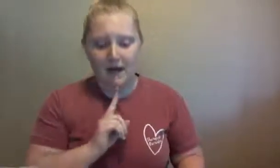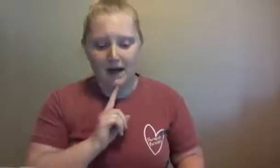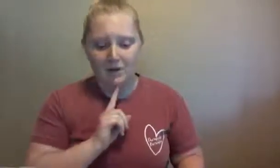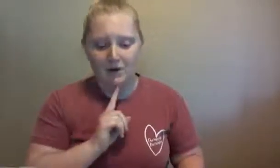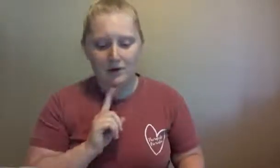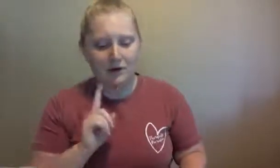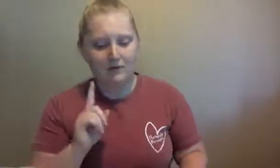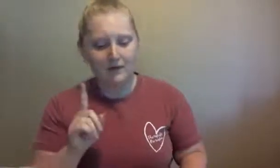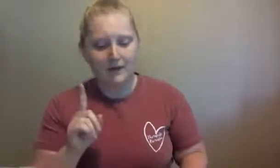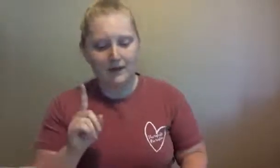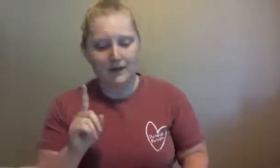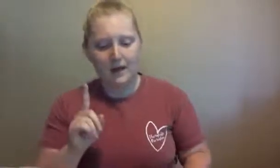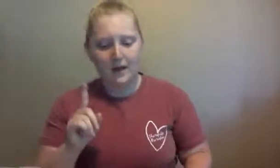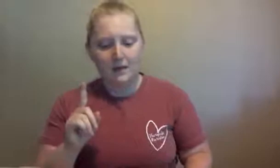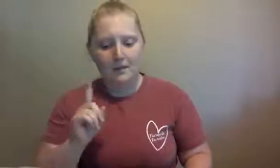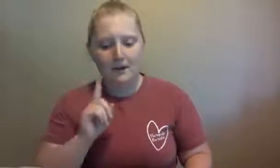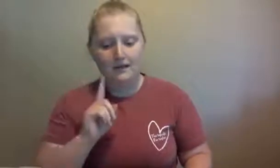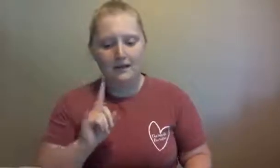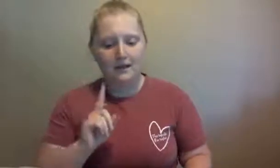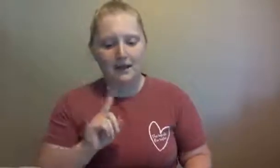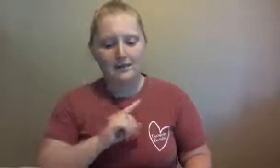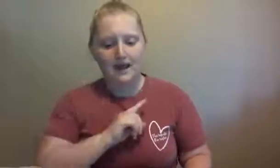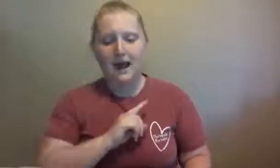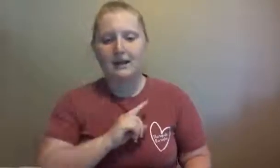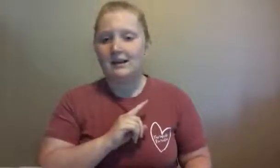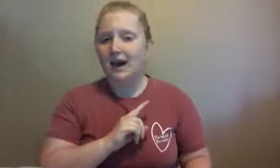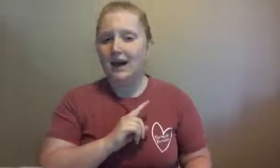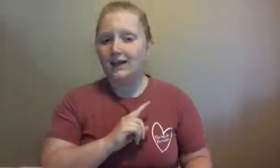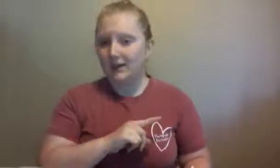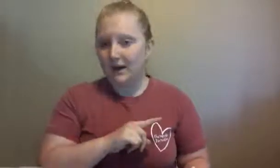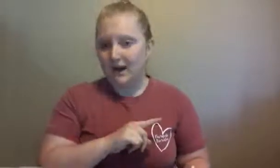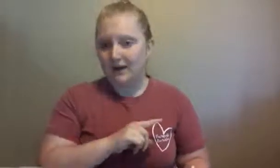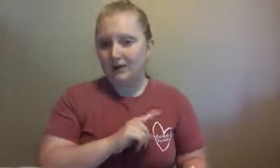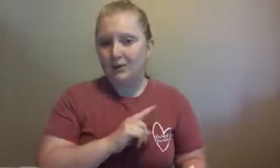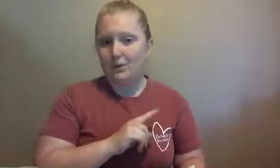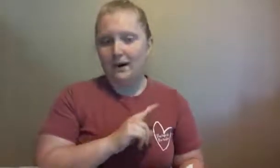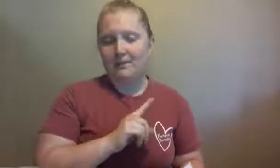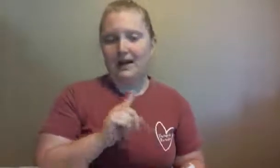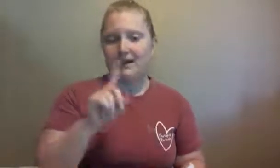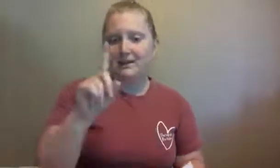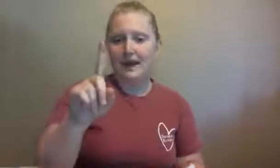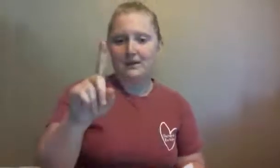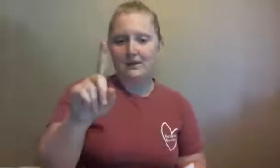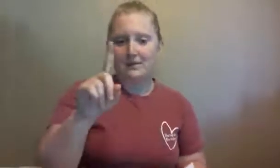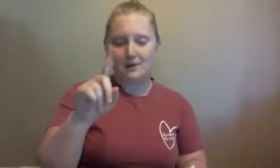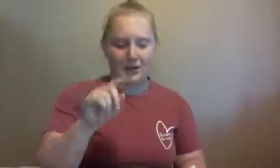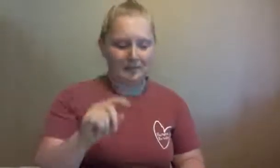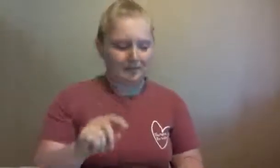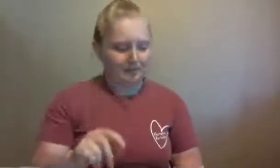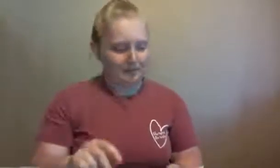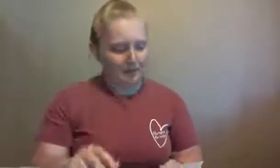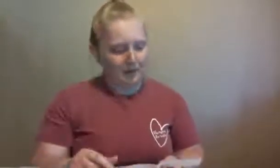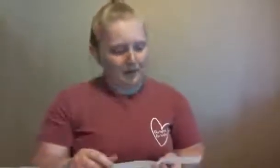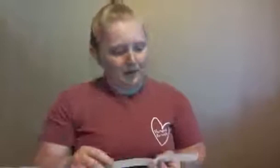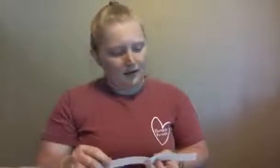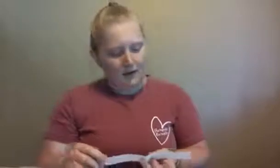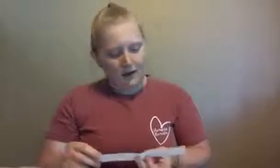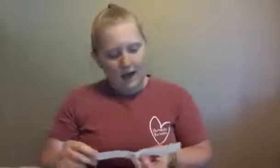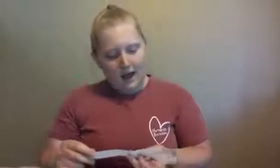I am usually friendly, but I sometimes act like I don't care. What am I? That was number 1.